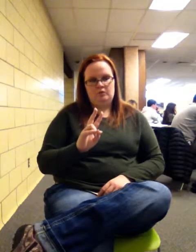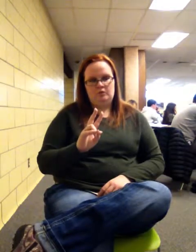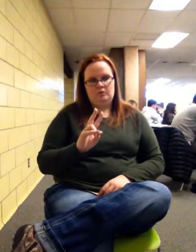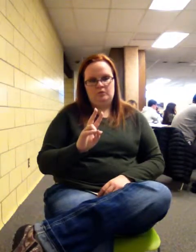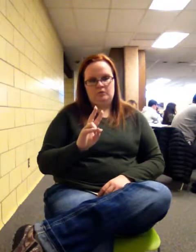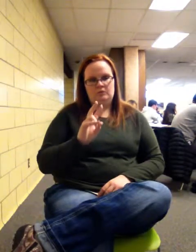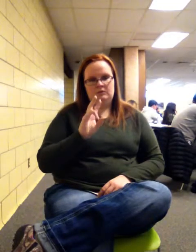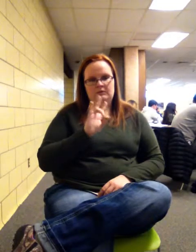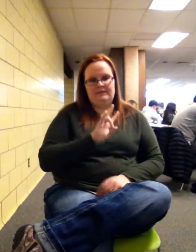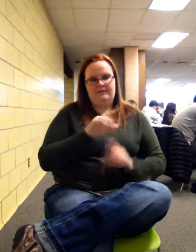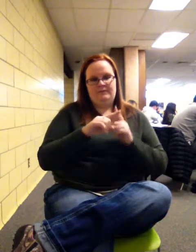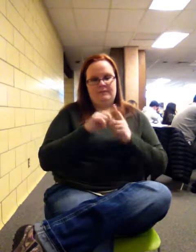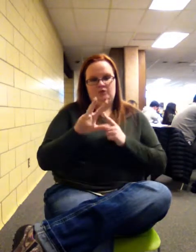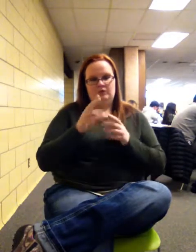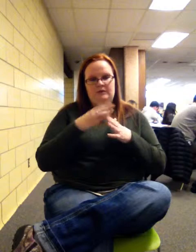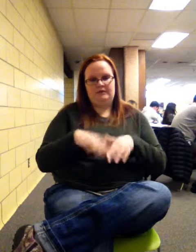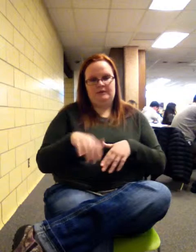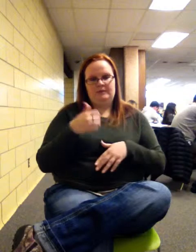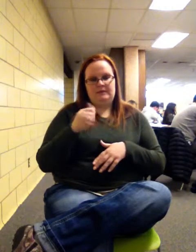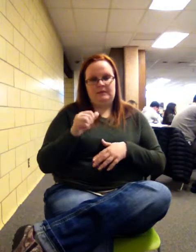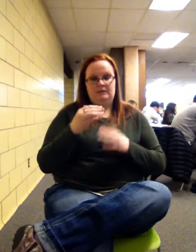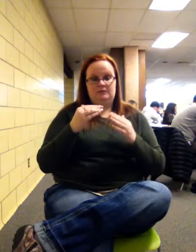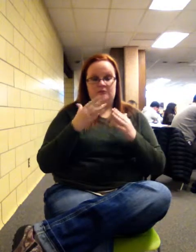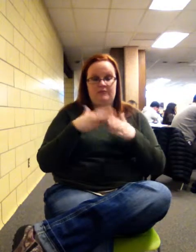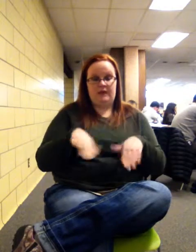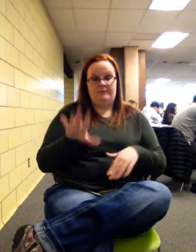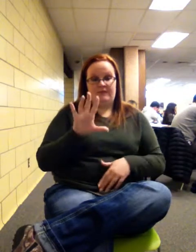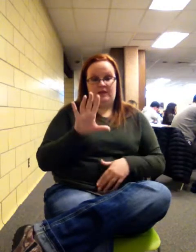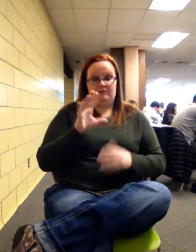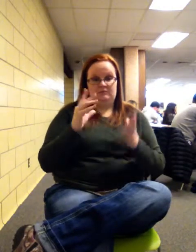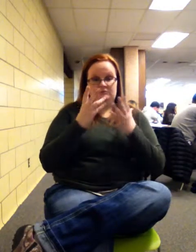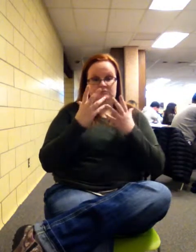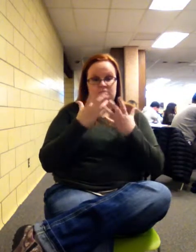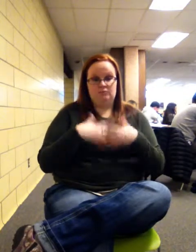7 plus 3 is 10 divided by 2 is 5, so that checks out. That's my average inflation.